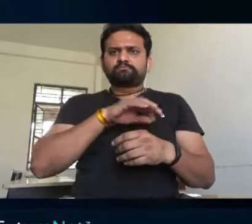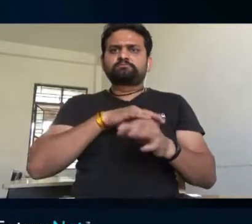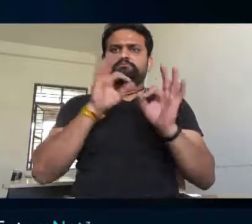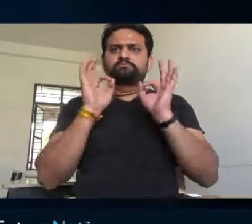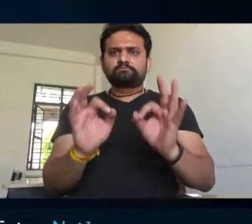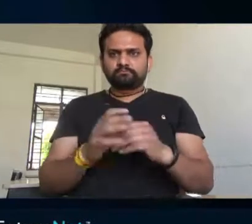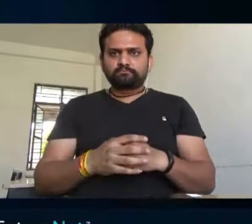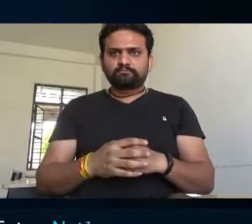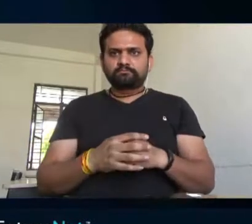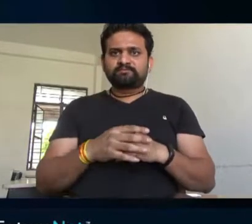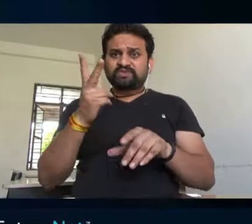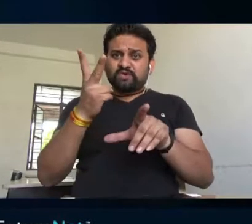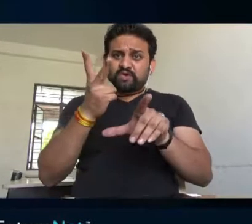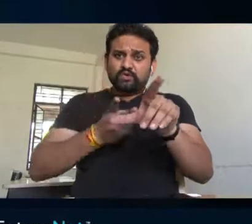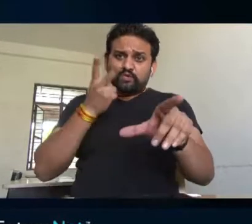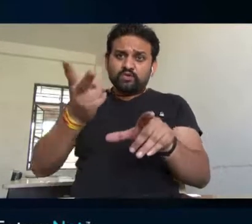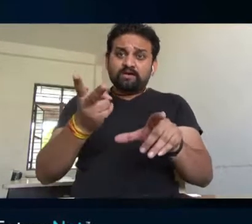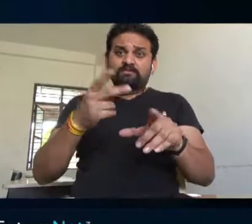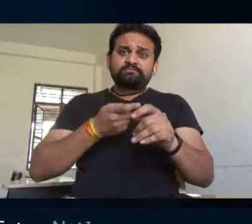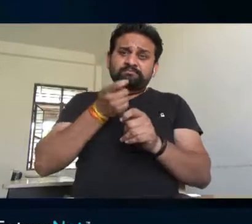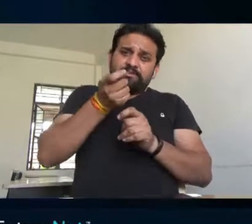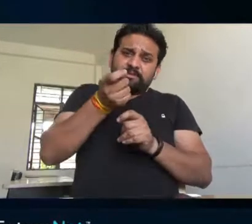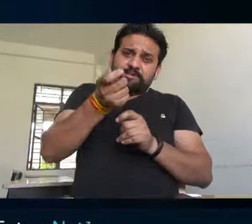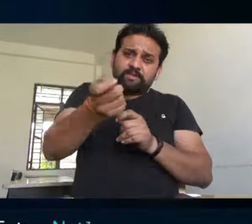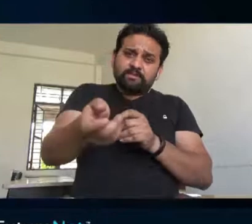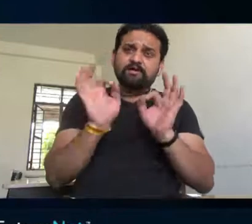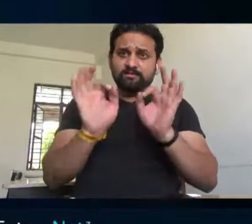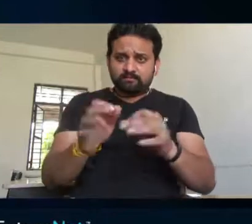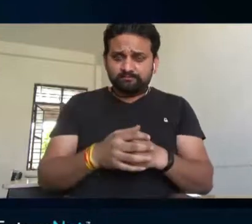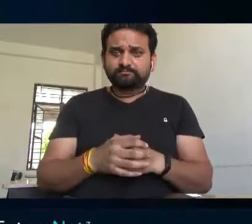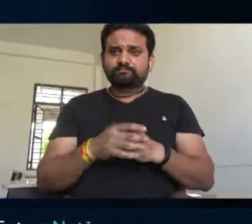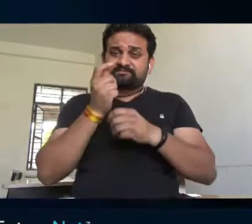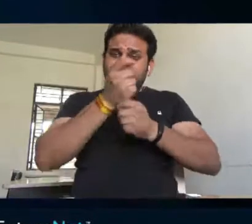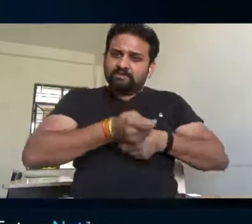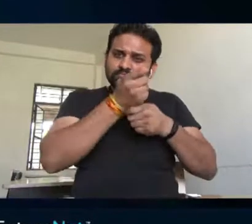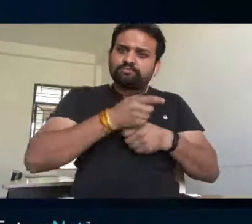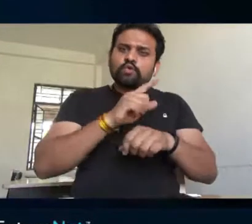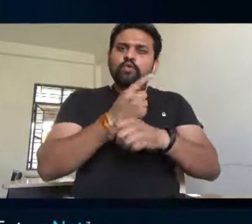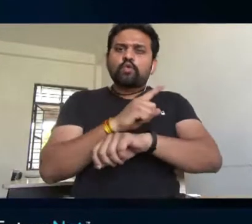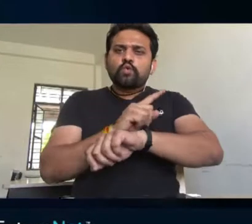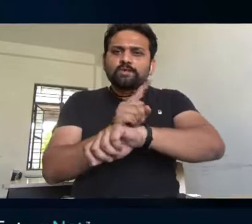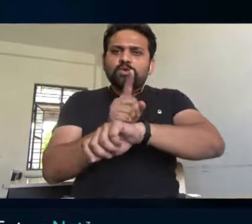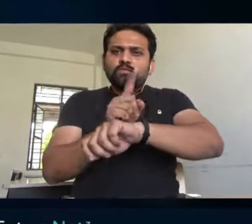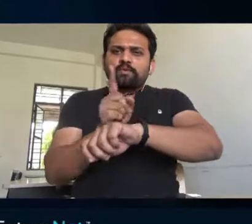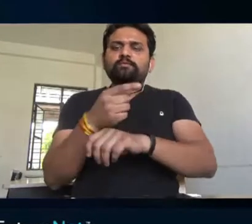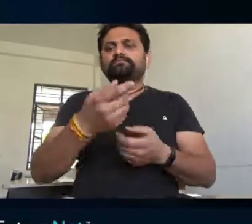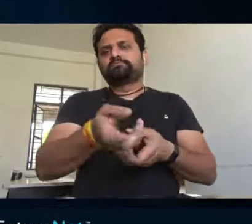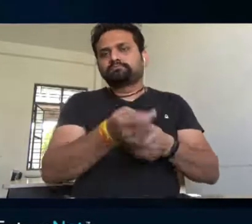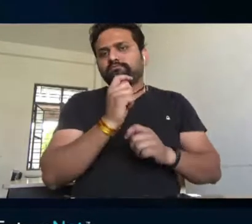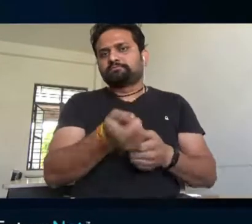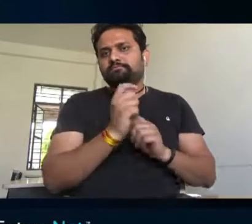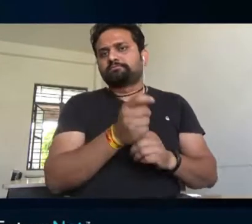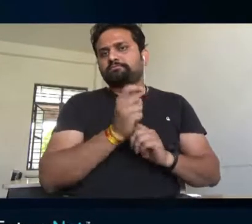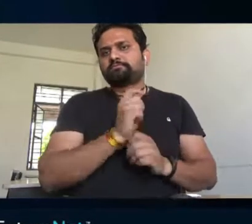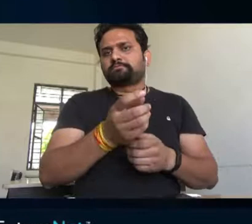and we are mining Futuros. And the idea is to give you every minute, not the idea, the fact